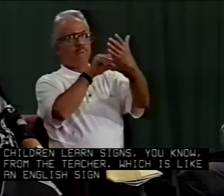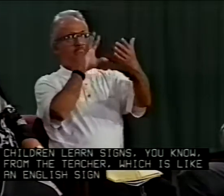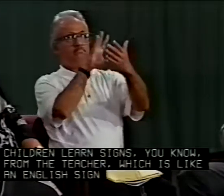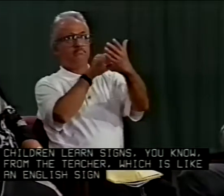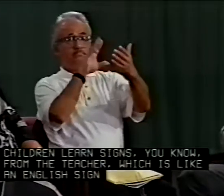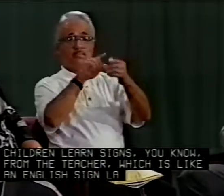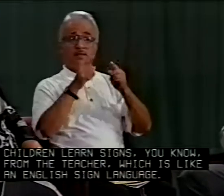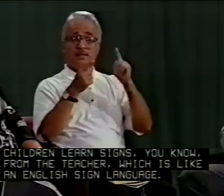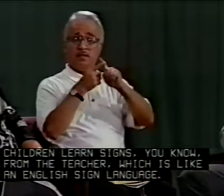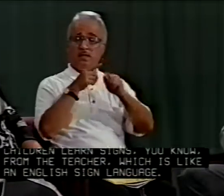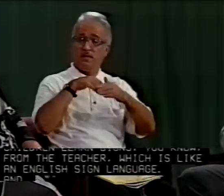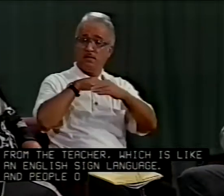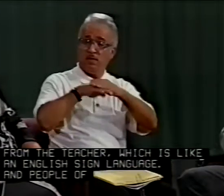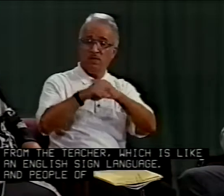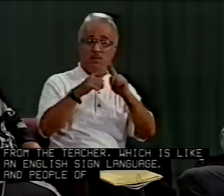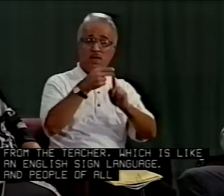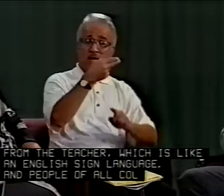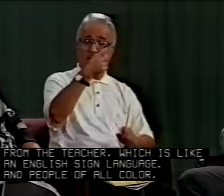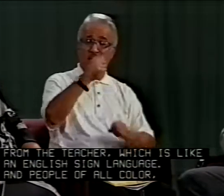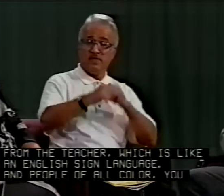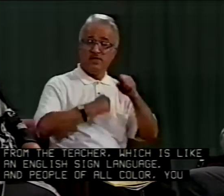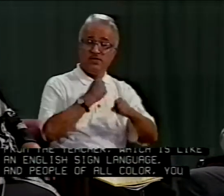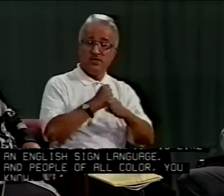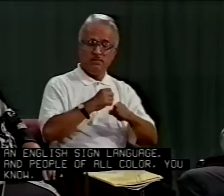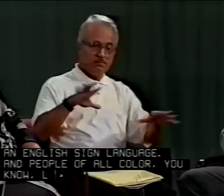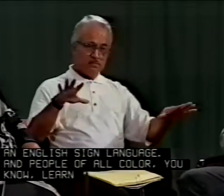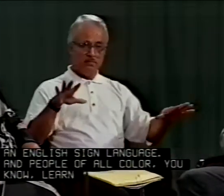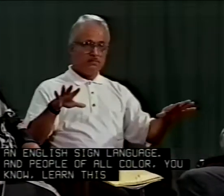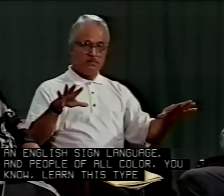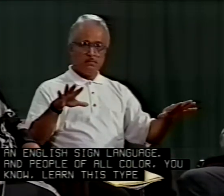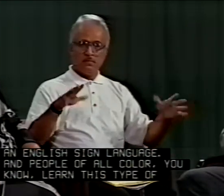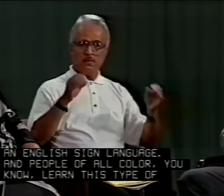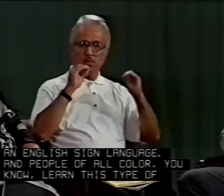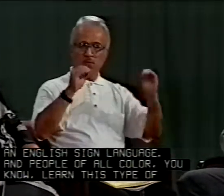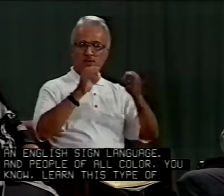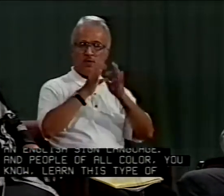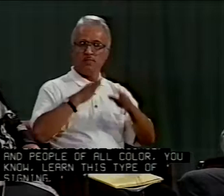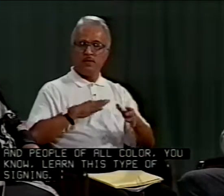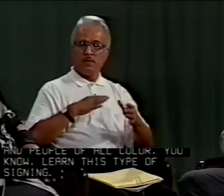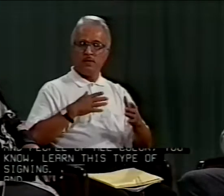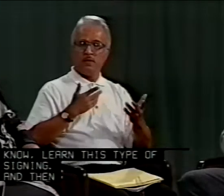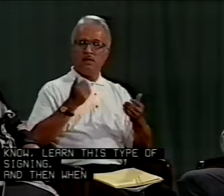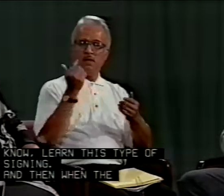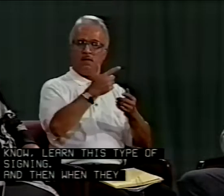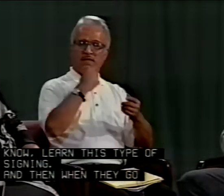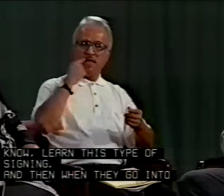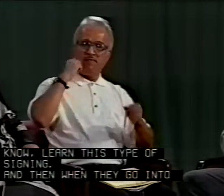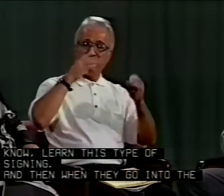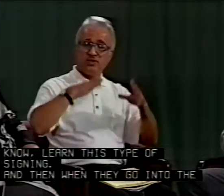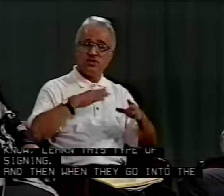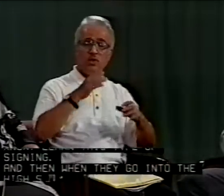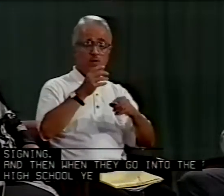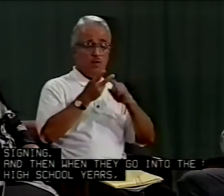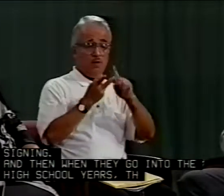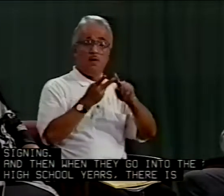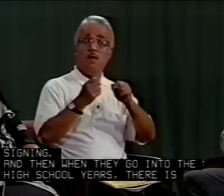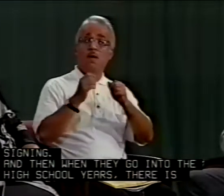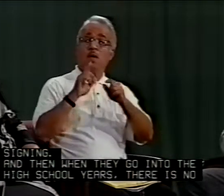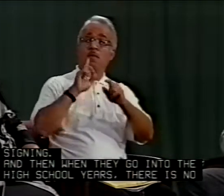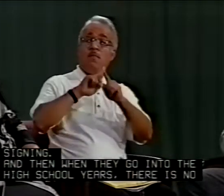know, learn this type of signing. And then when they go into the high school years, there's no interpreter there. They're either deaf teachers